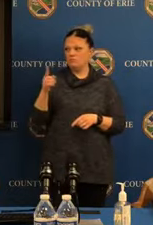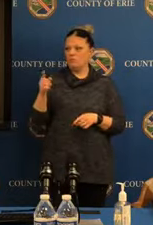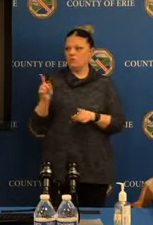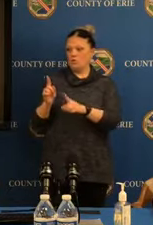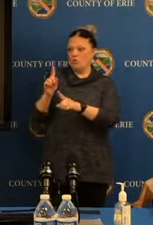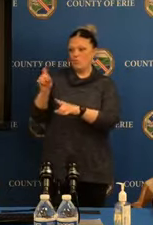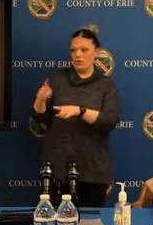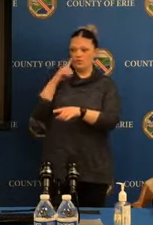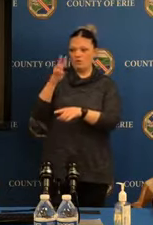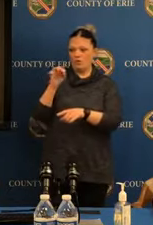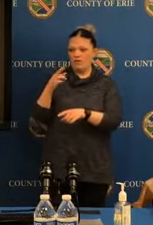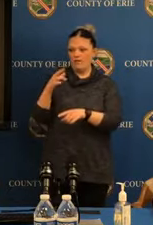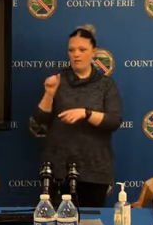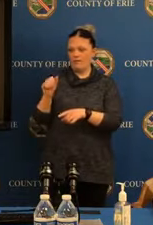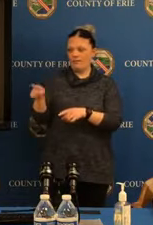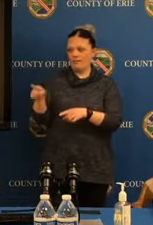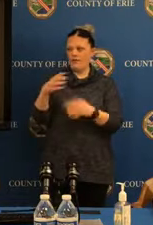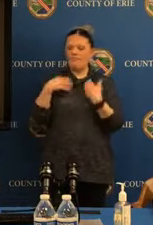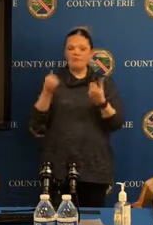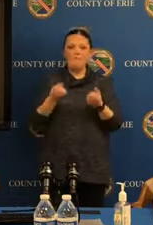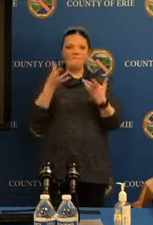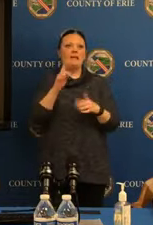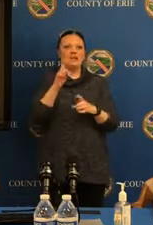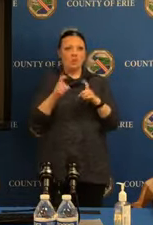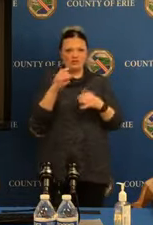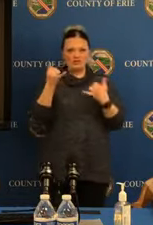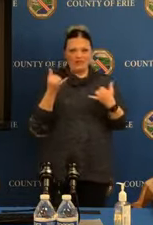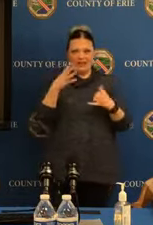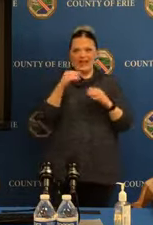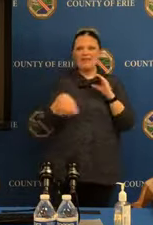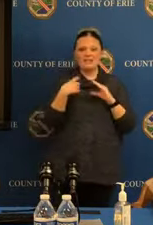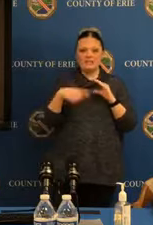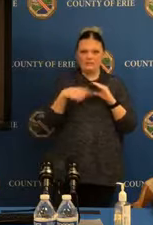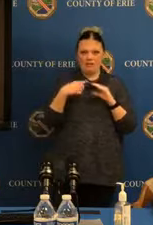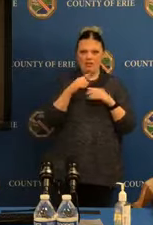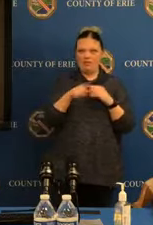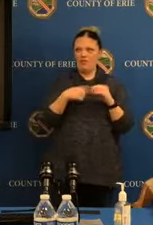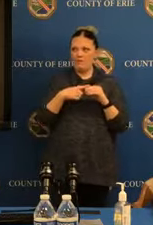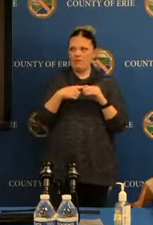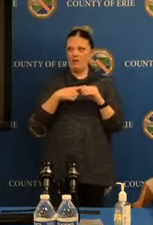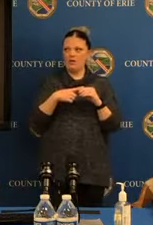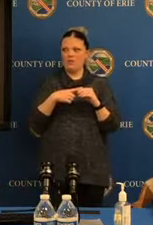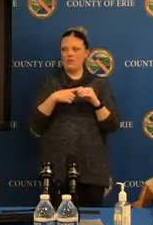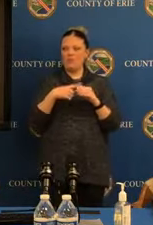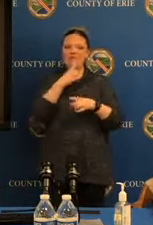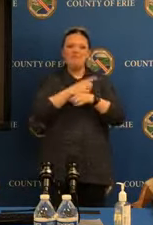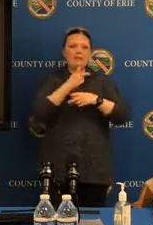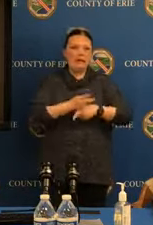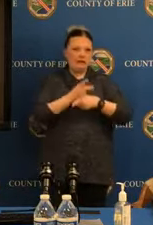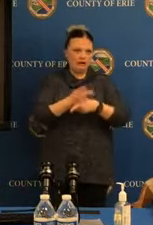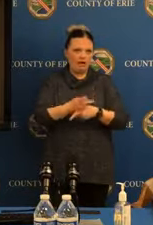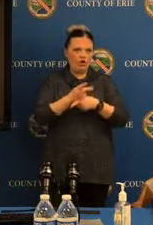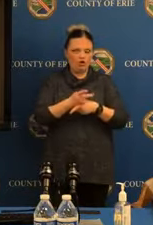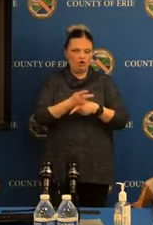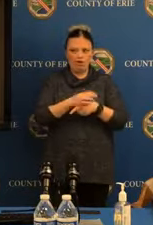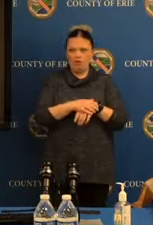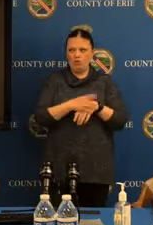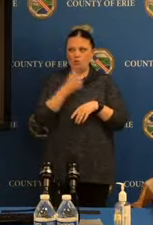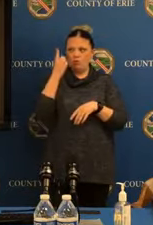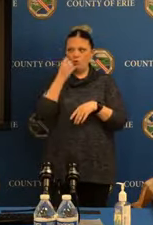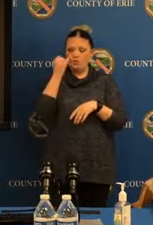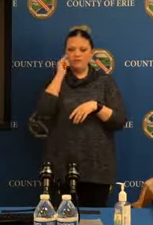One from Maria. So we've gotten a number of questions both today and in our email about daycare and childcare providers. We're wondering if